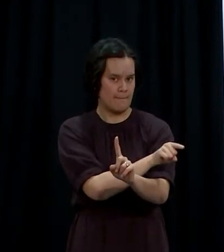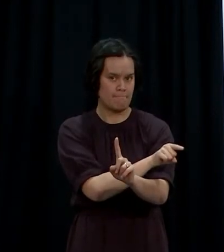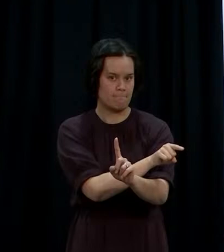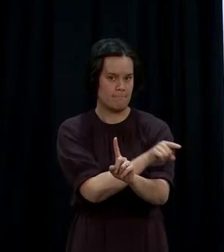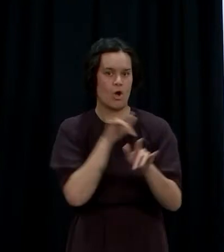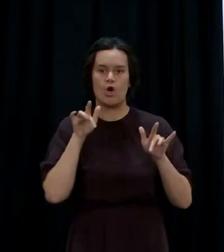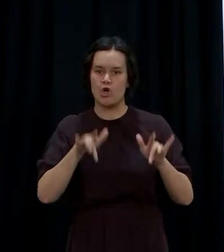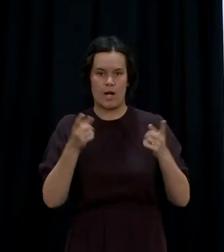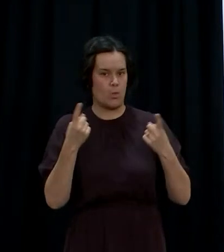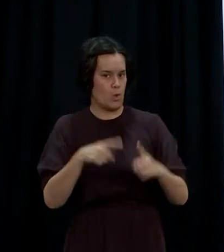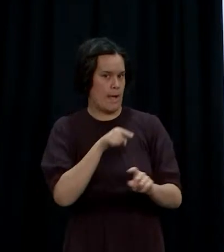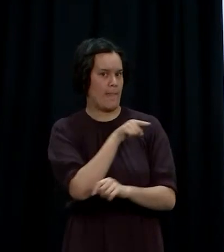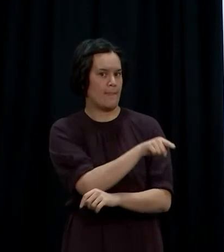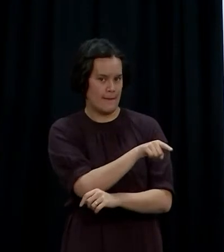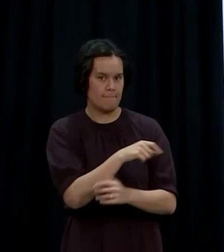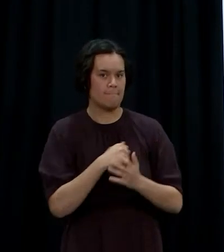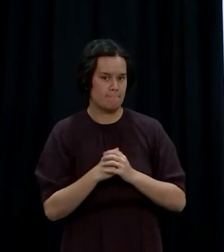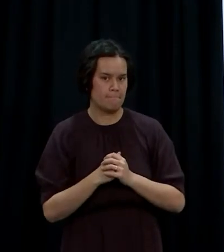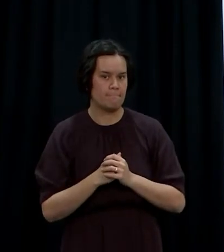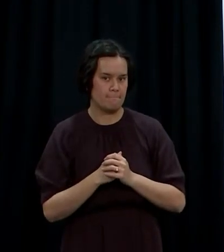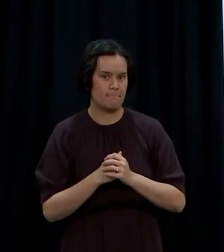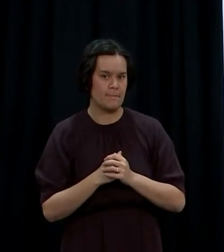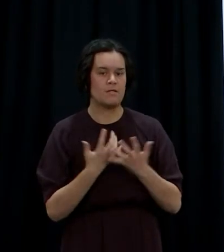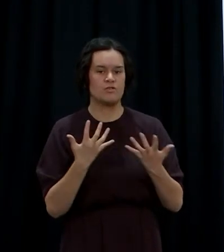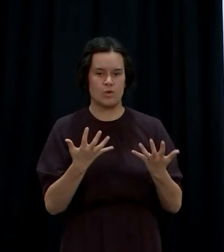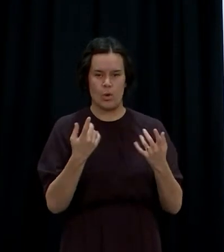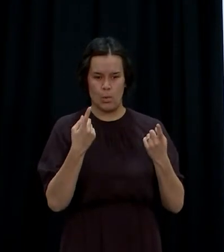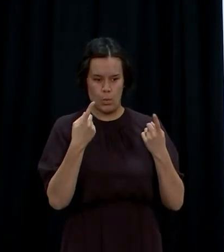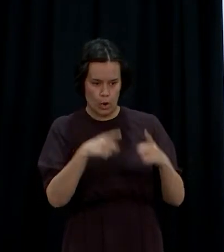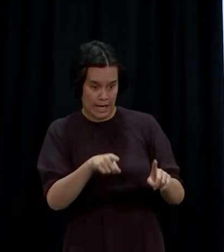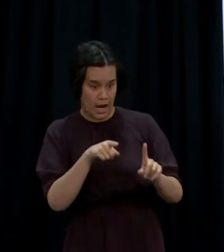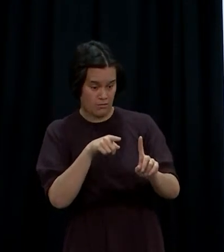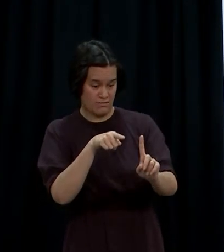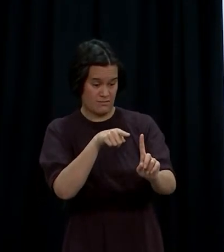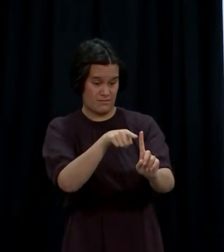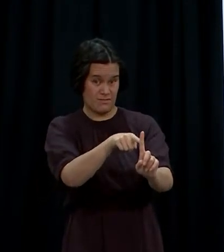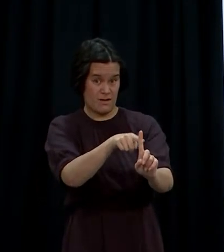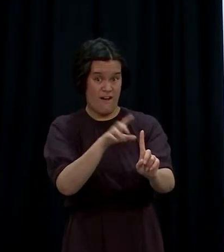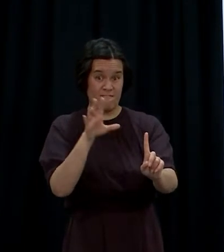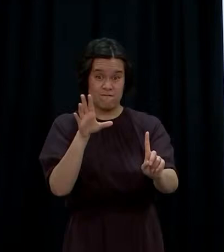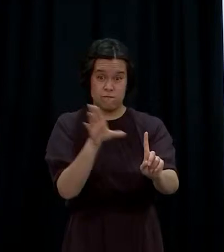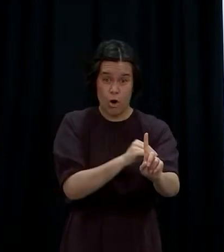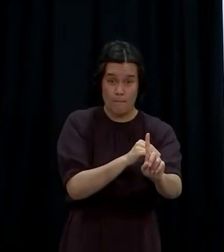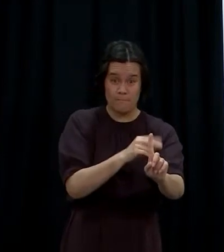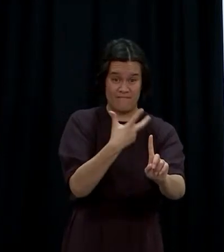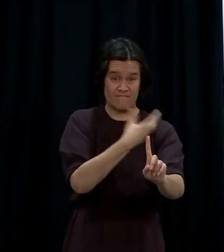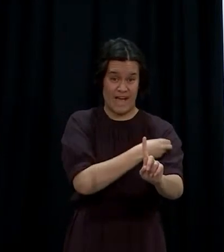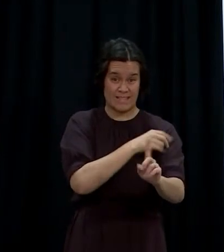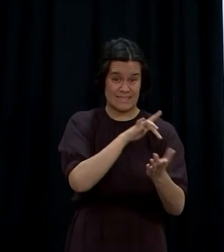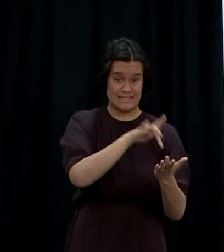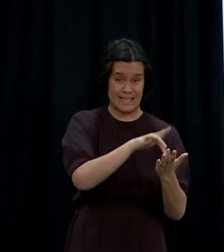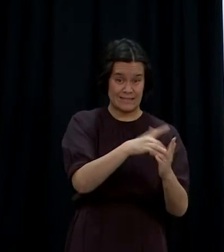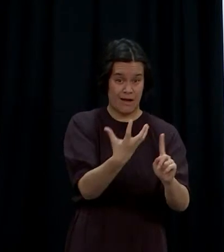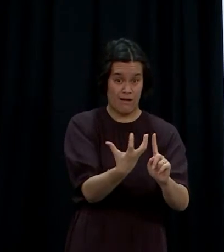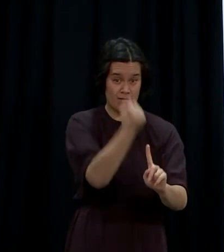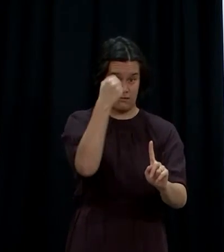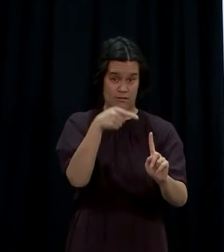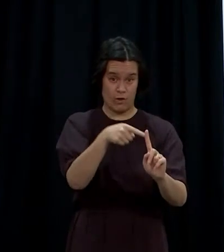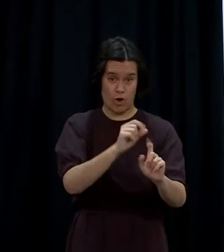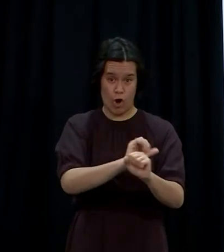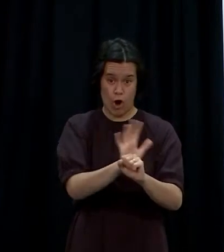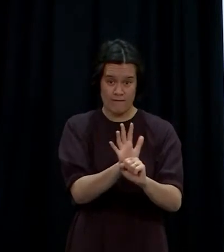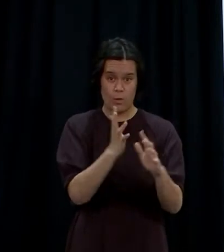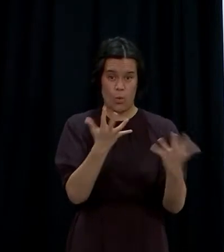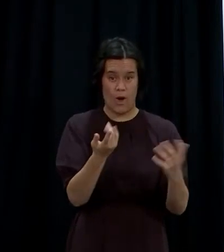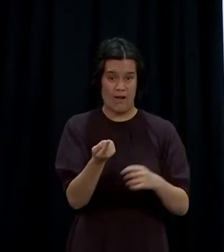from the onset of symptoms to look at possible exposure events in the community. And this is more about source